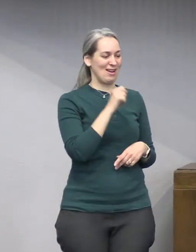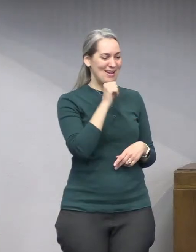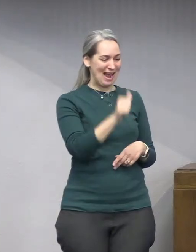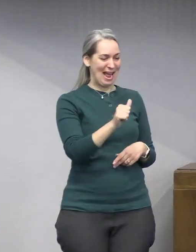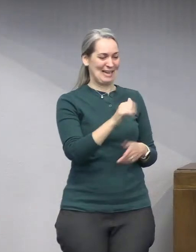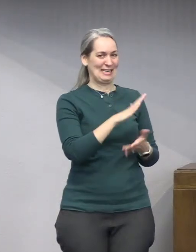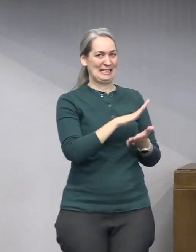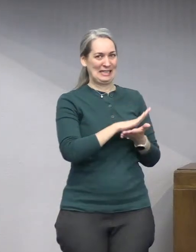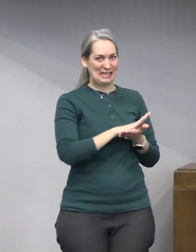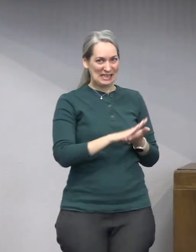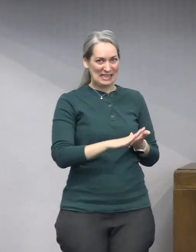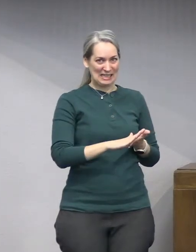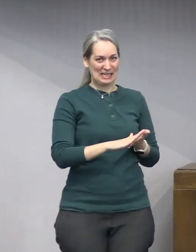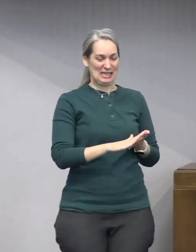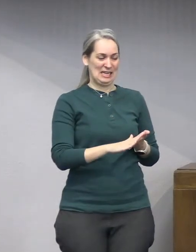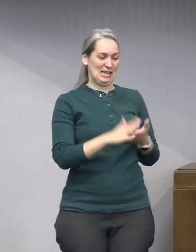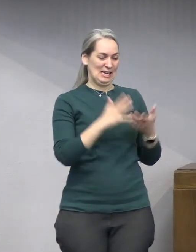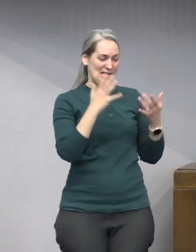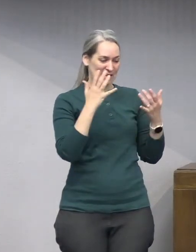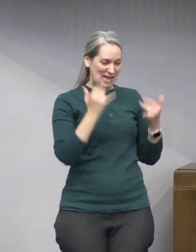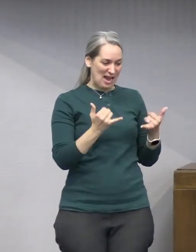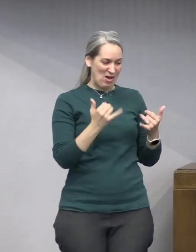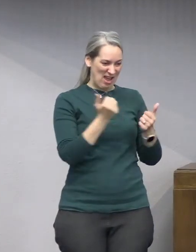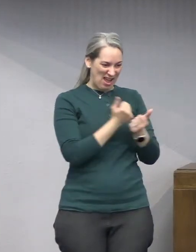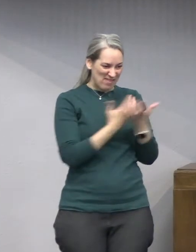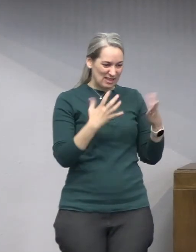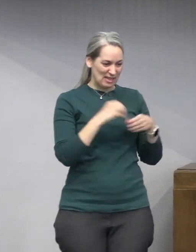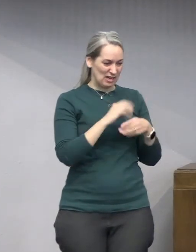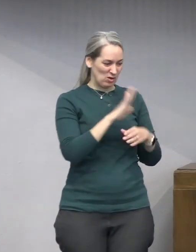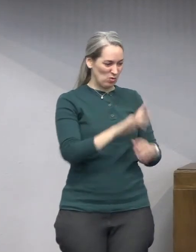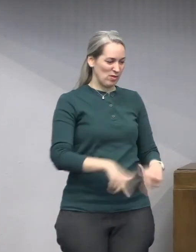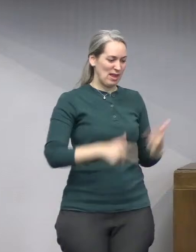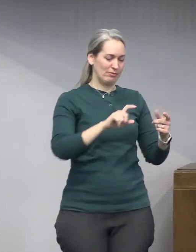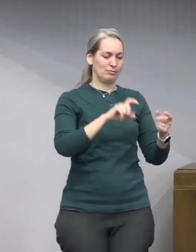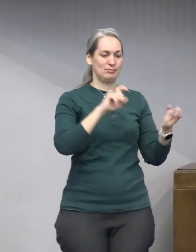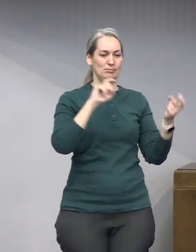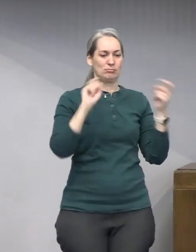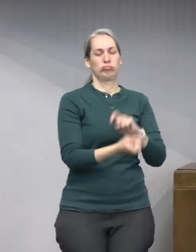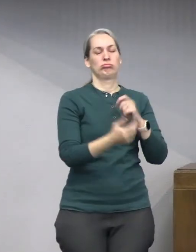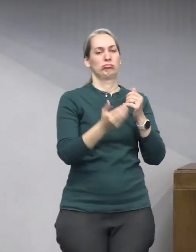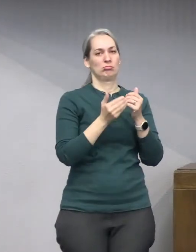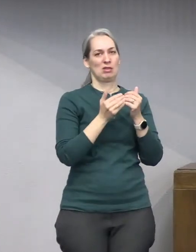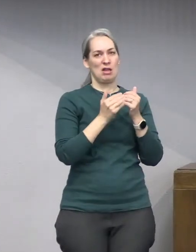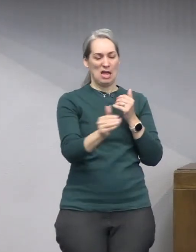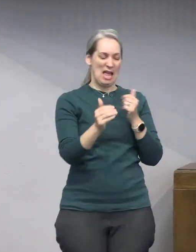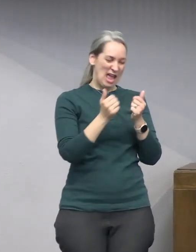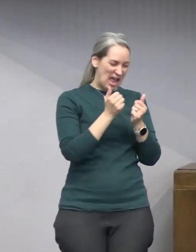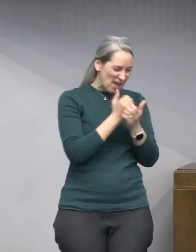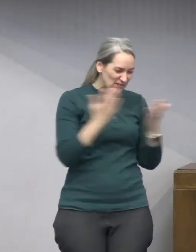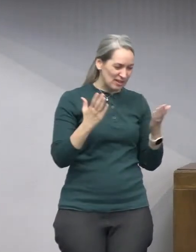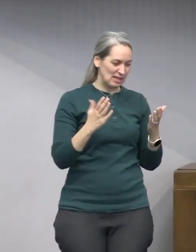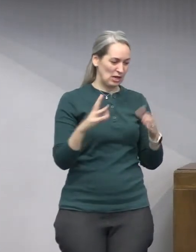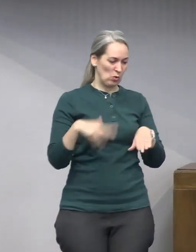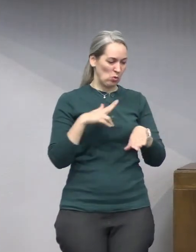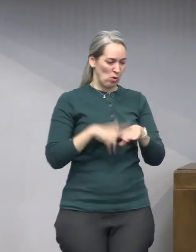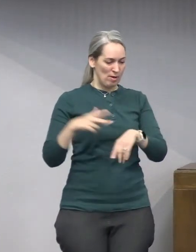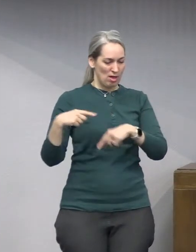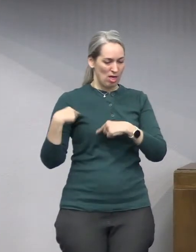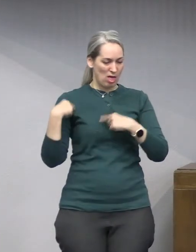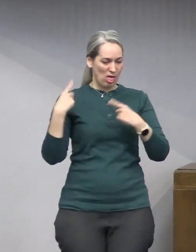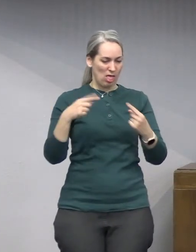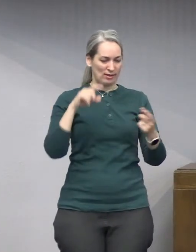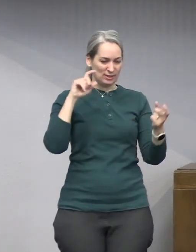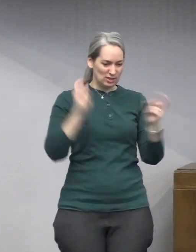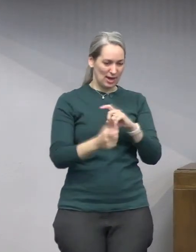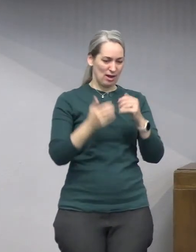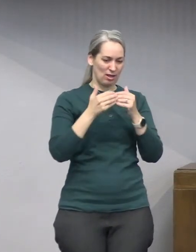unclean. Now, everything in your life changes. Everything that has been normal in your life